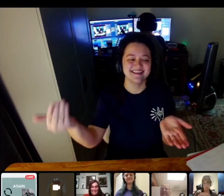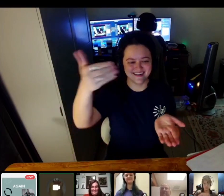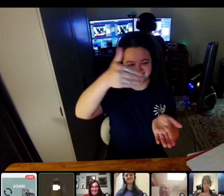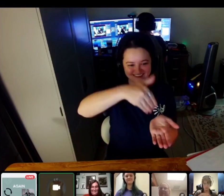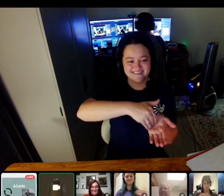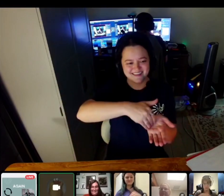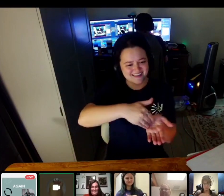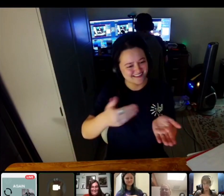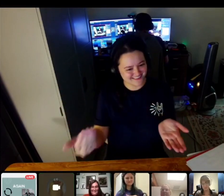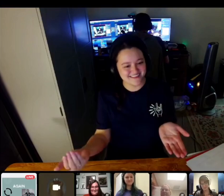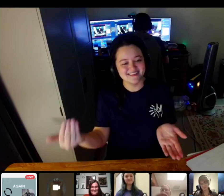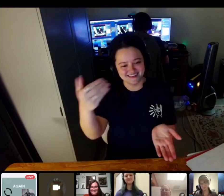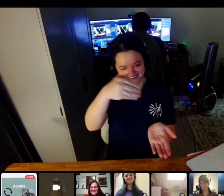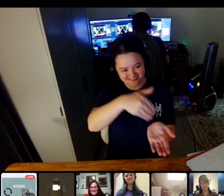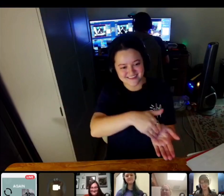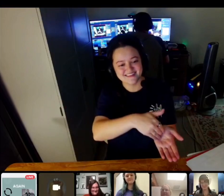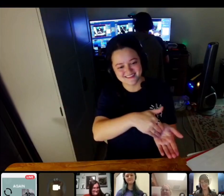There you go.